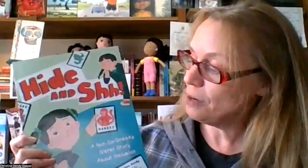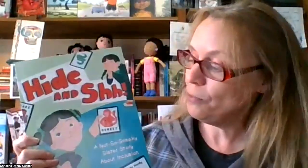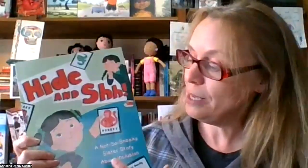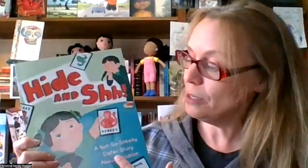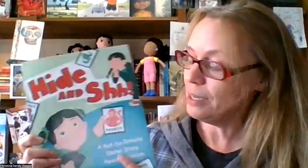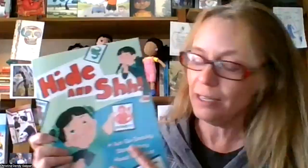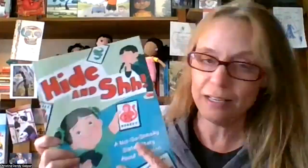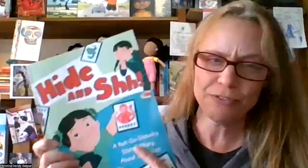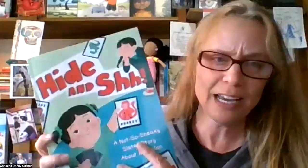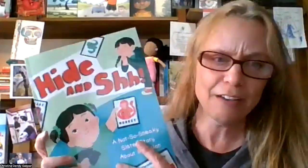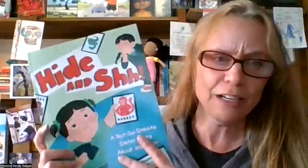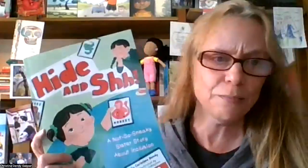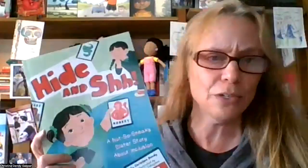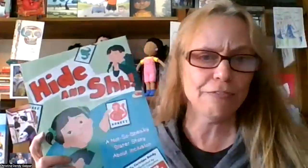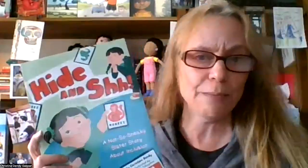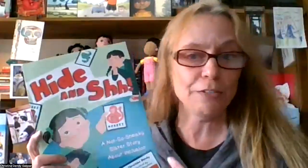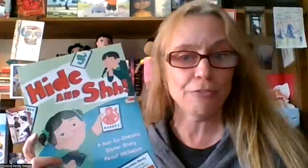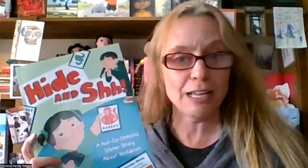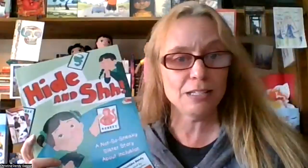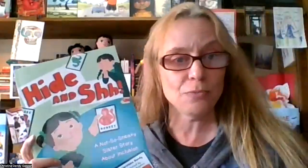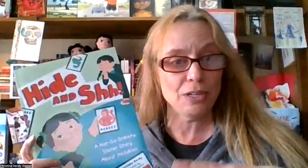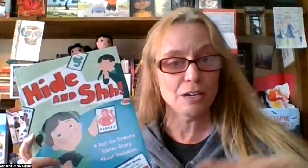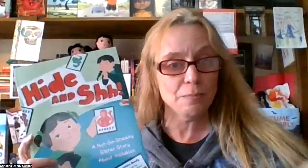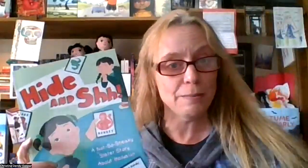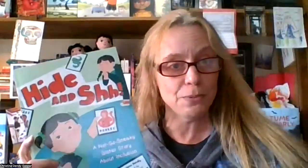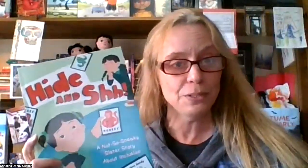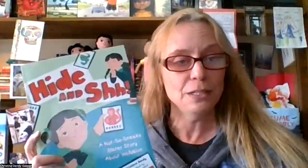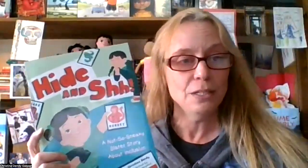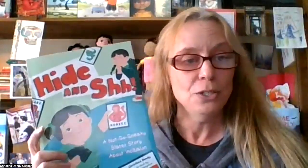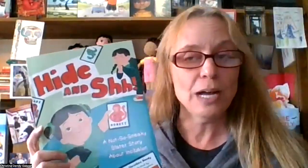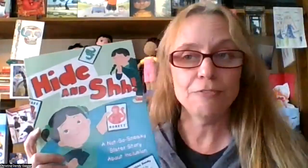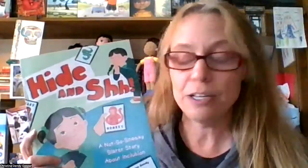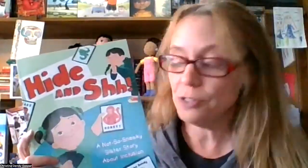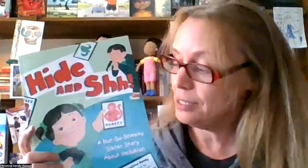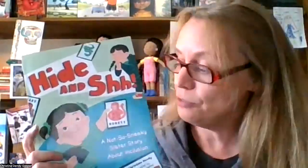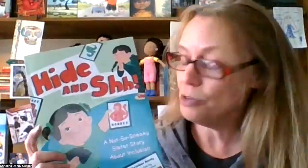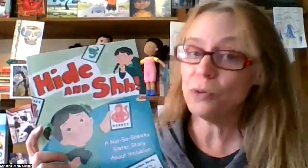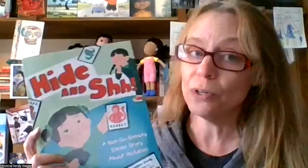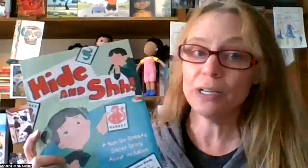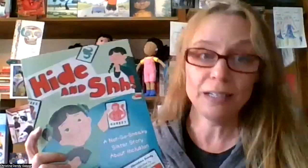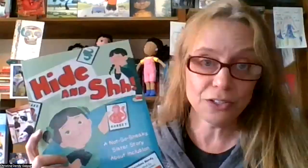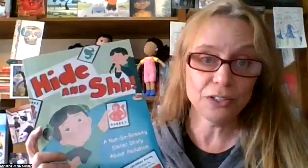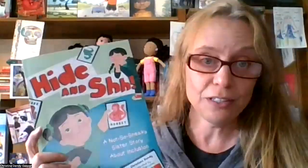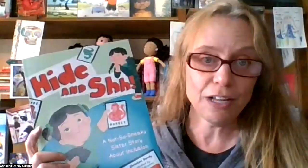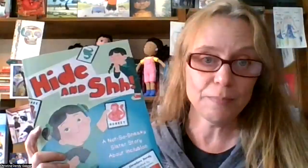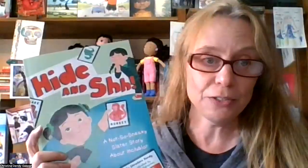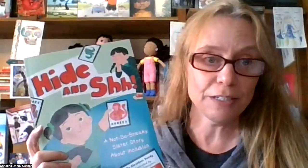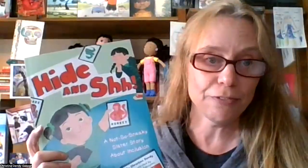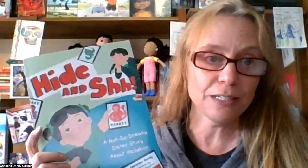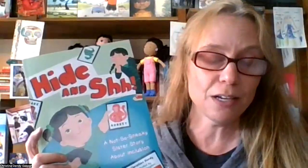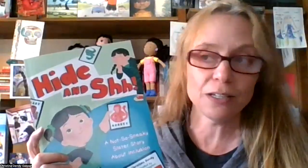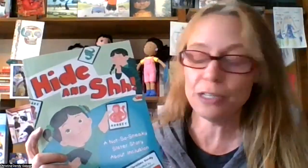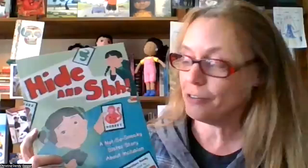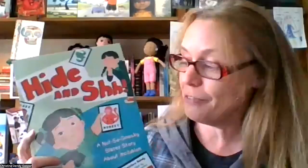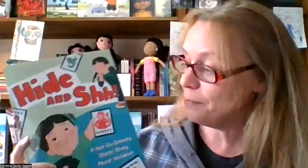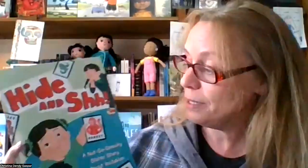syndrome, and we are lucky enough to have a number of family friends with young people who have Down syndrome or another developmental